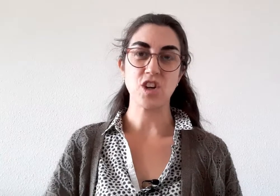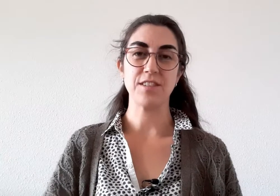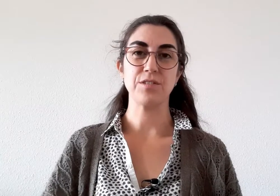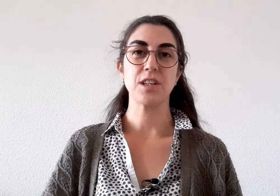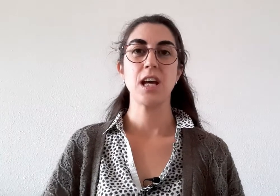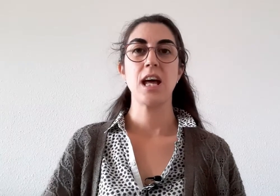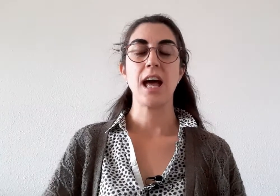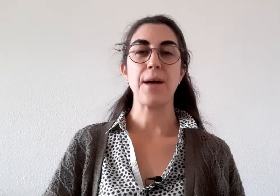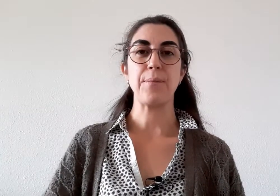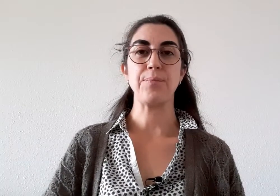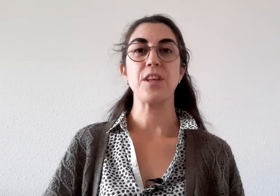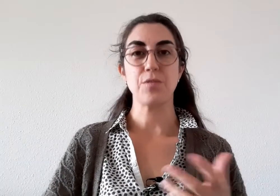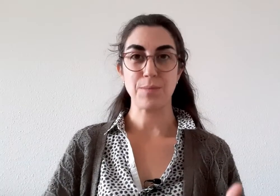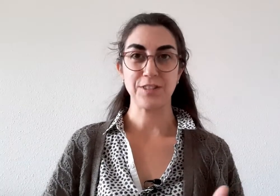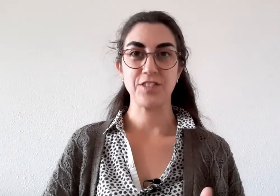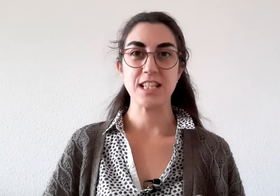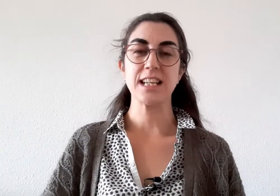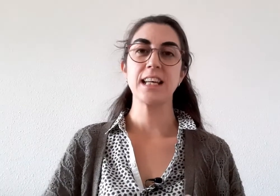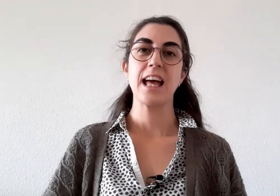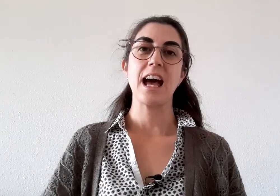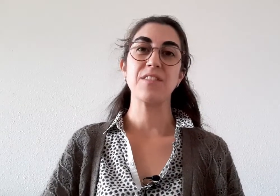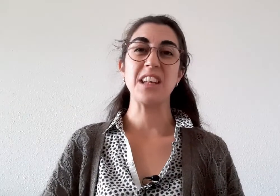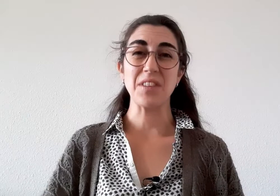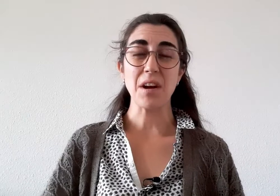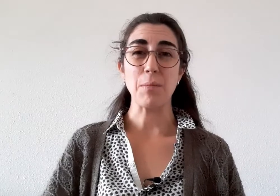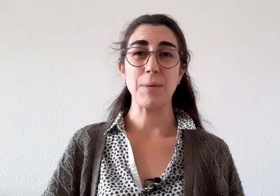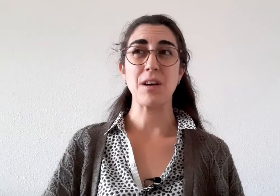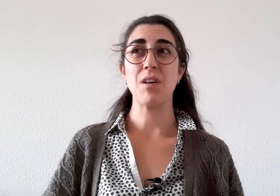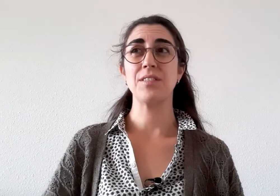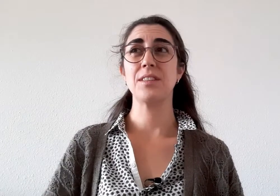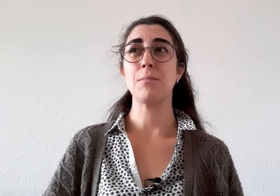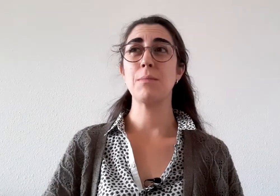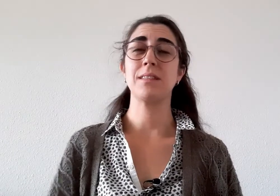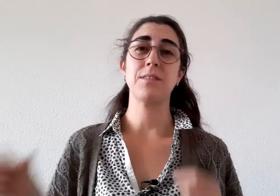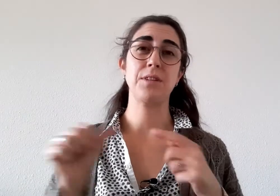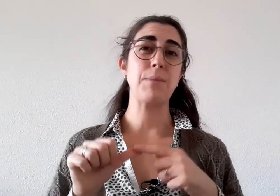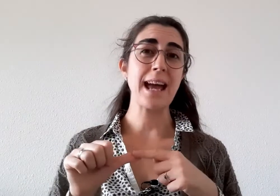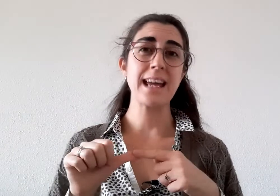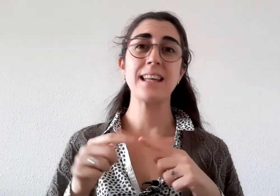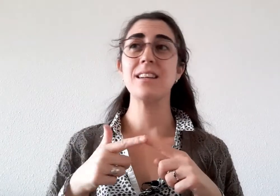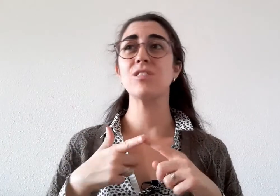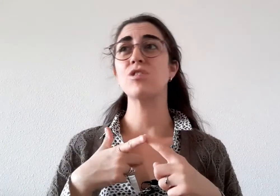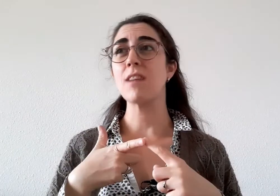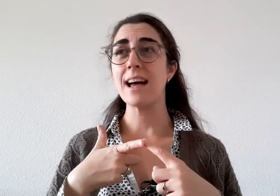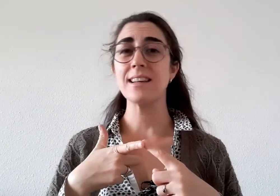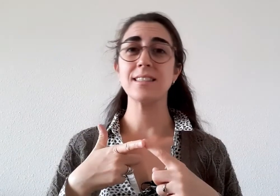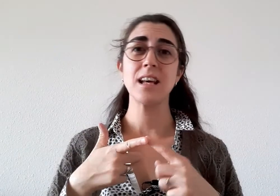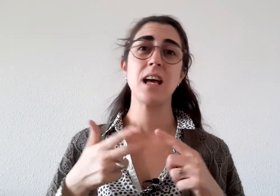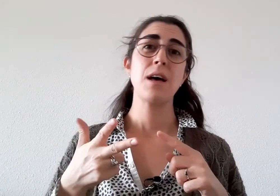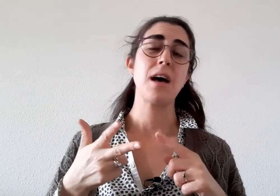child through breastfeeding have given up because the mum has suffered pain, stress,